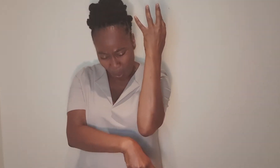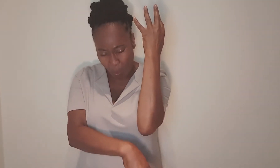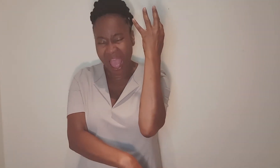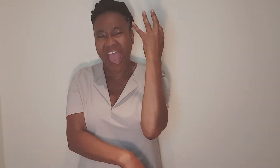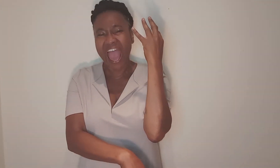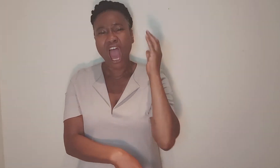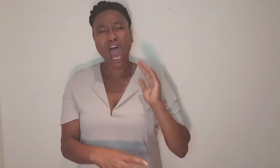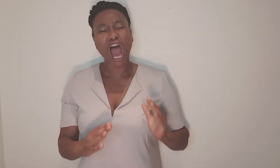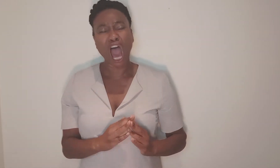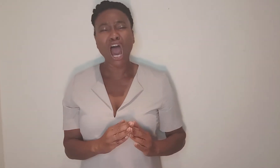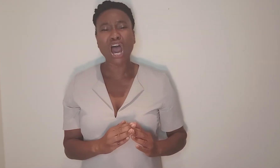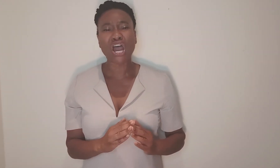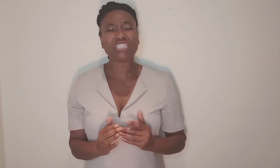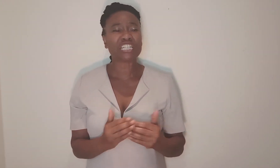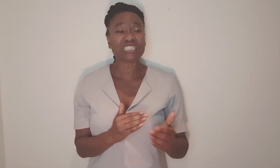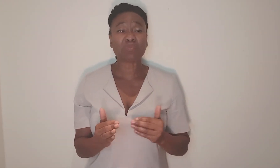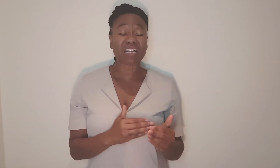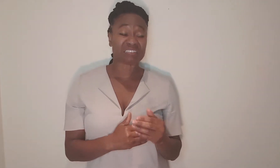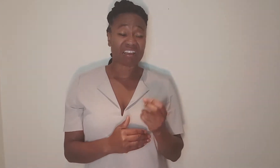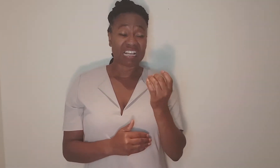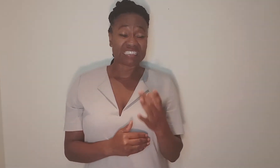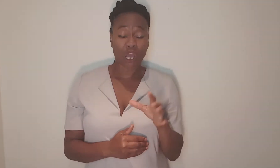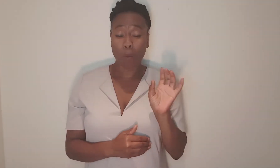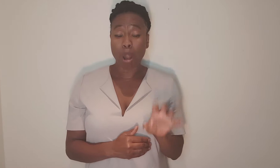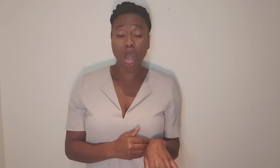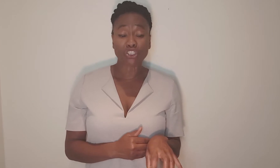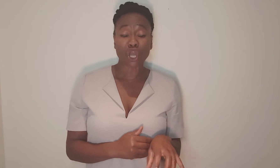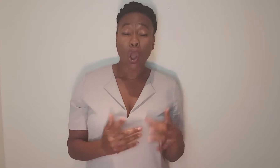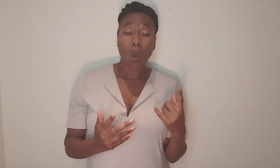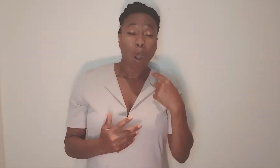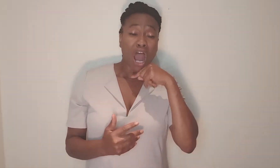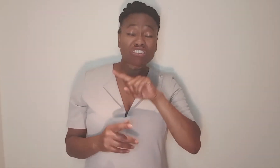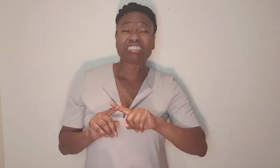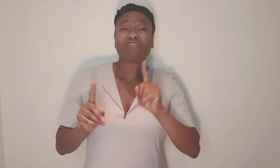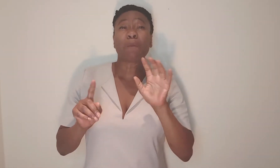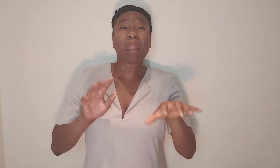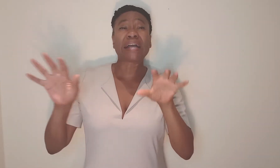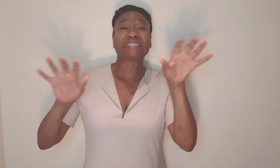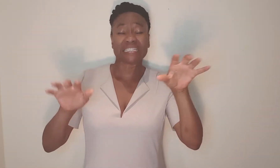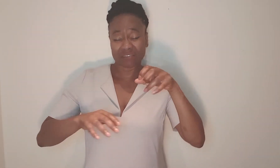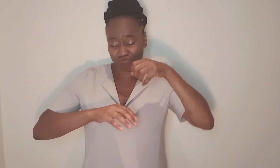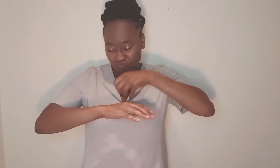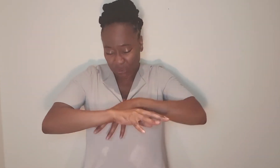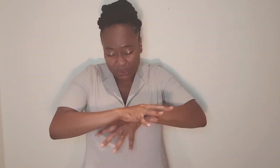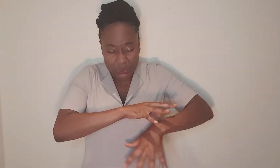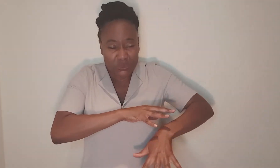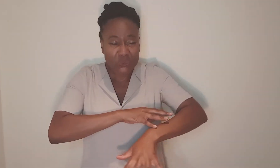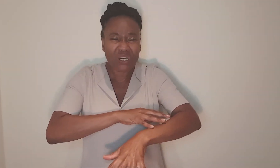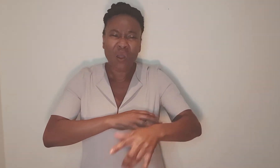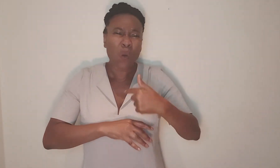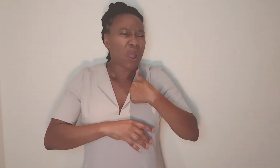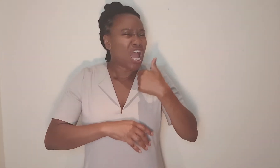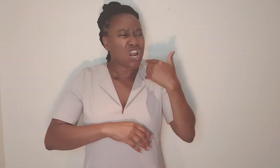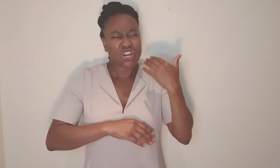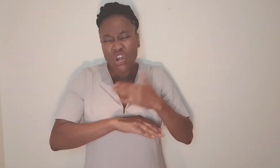way home, whether that's a single plot or 100 different places. Because we're not and never will be only ever one